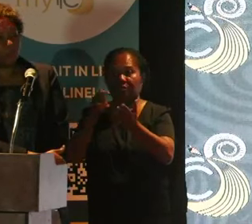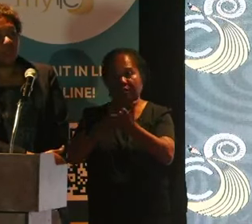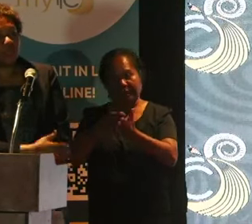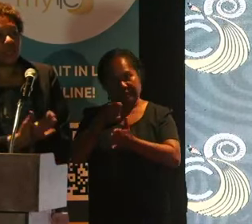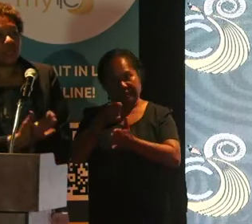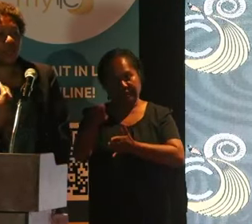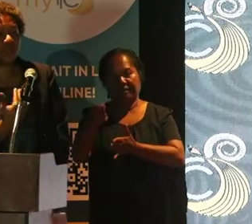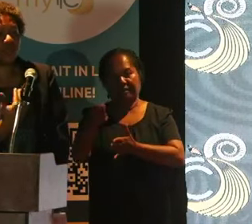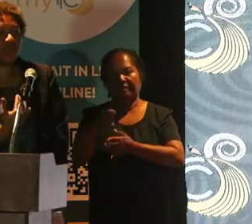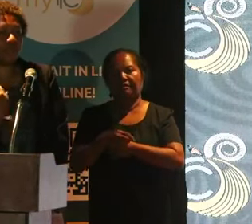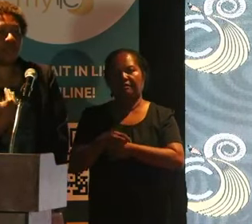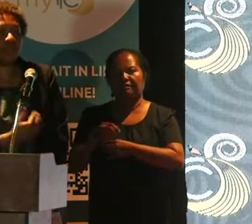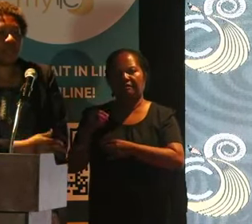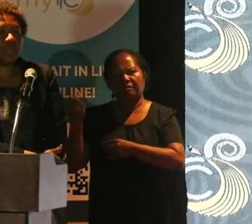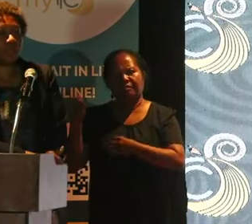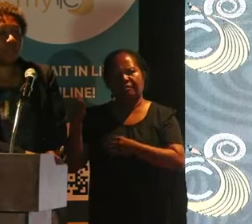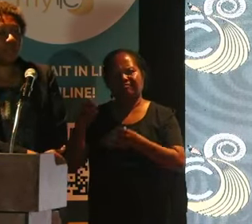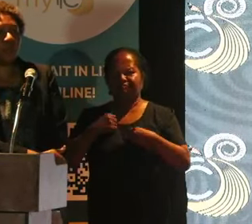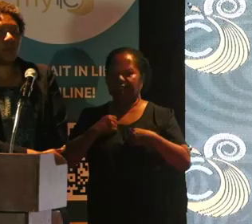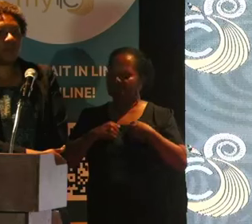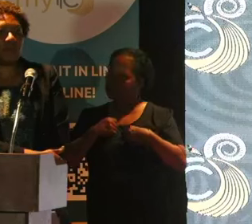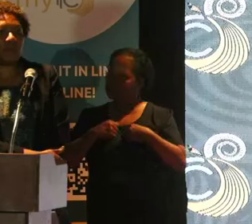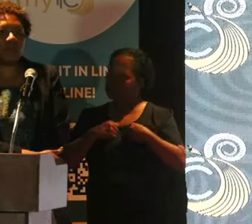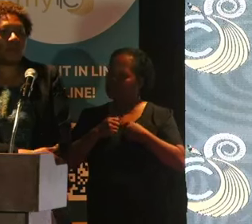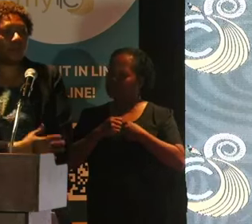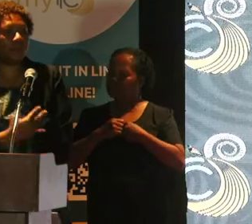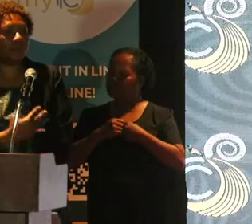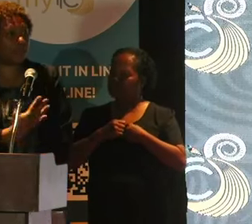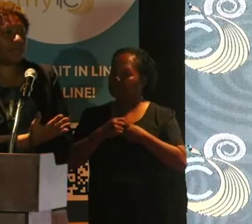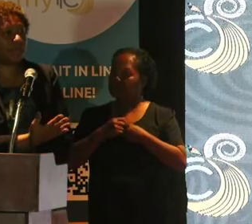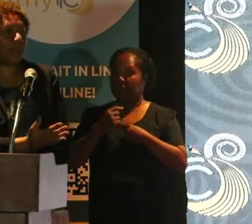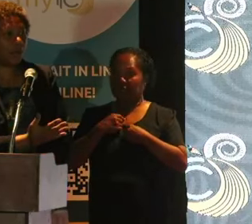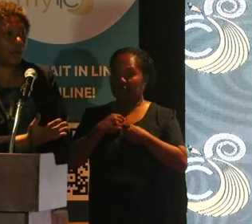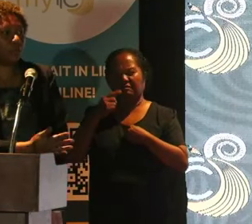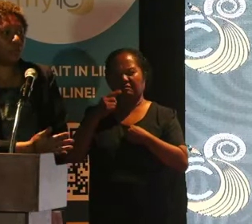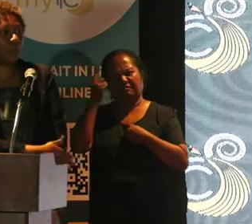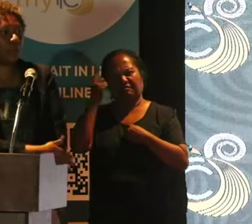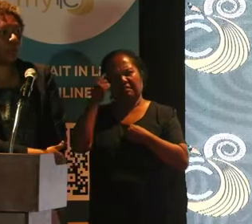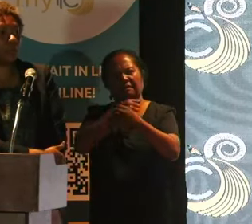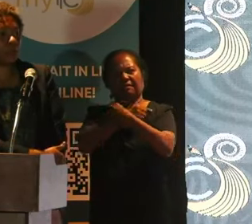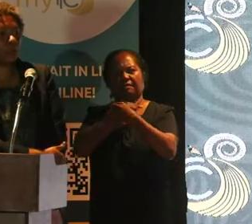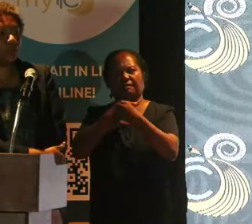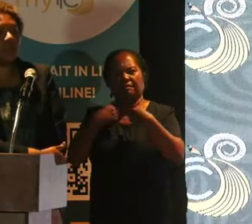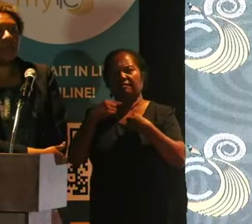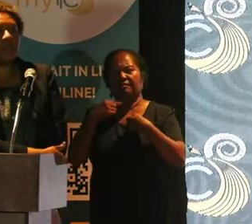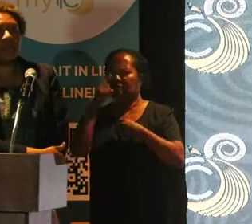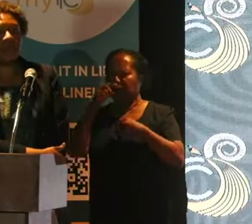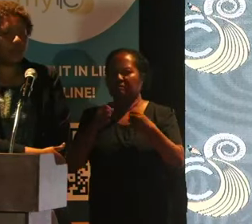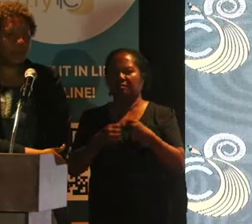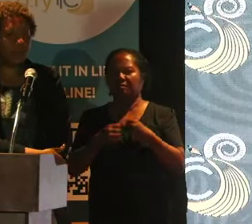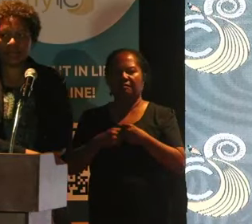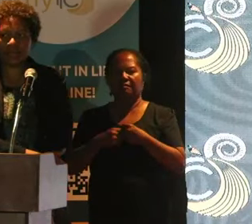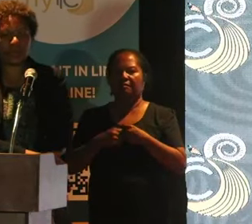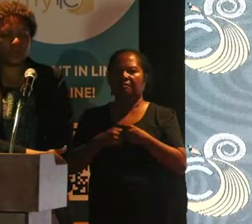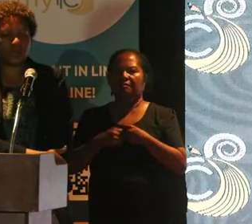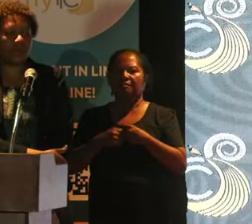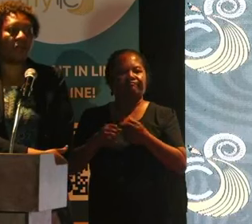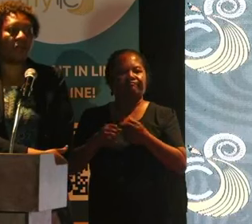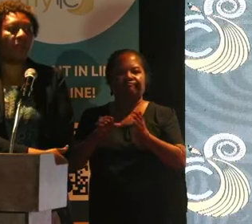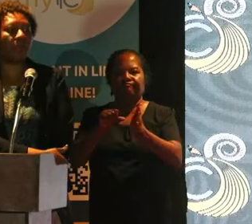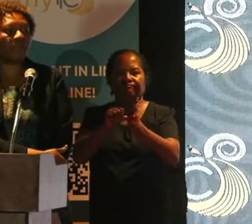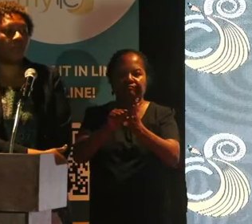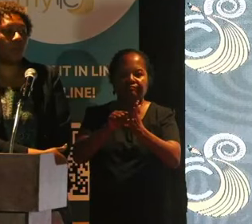So those are the issues that really resonate with me, because I do recognize how our people struggle, and I do hear their stories